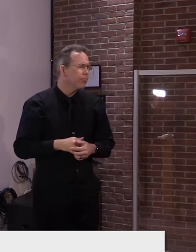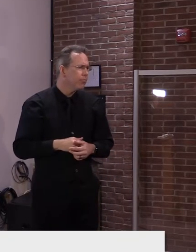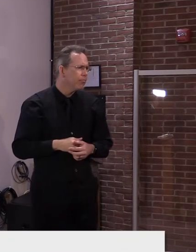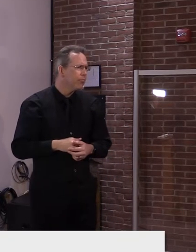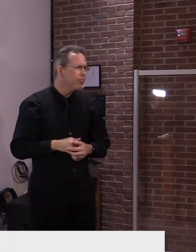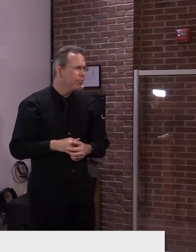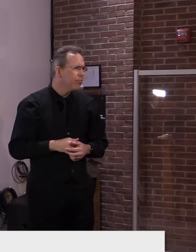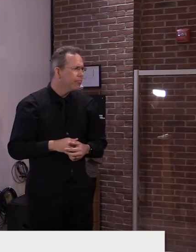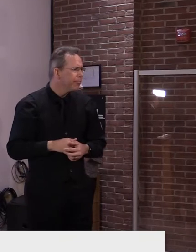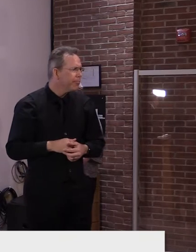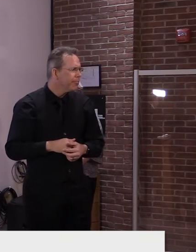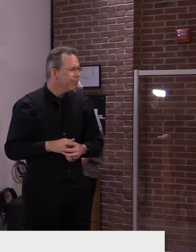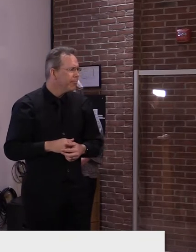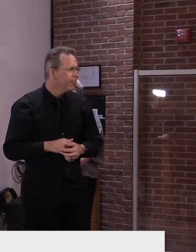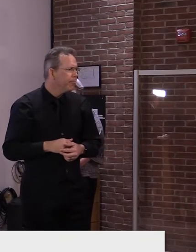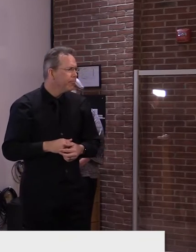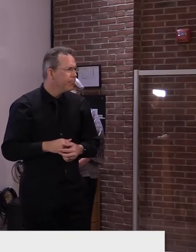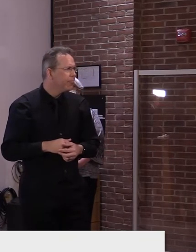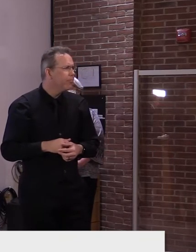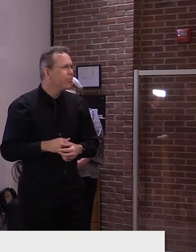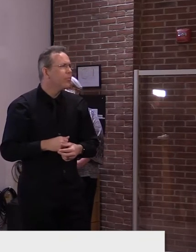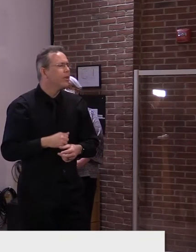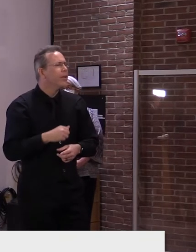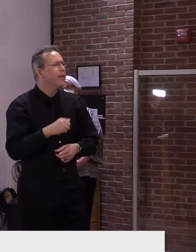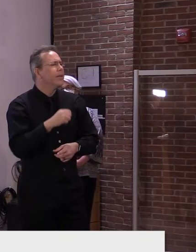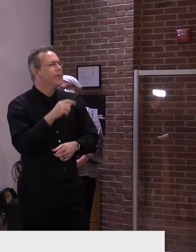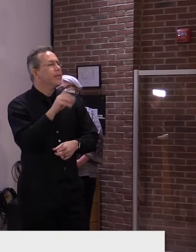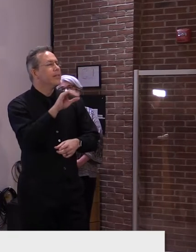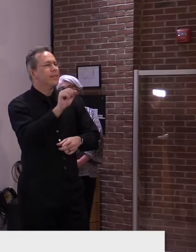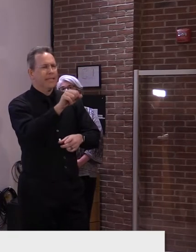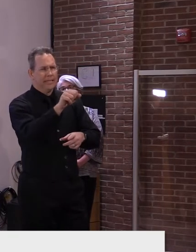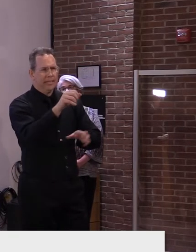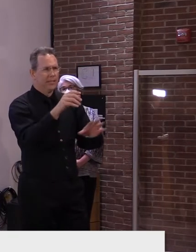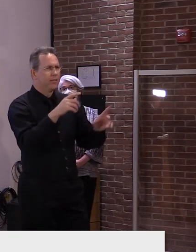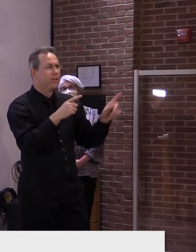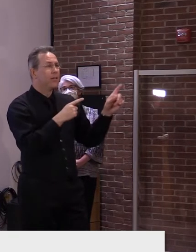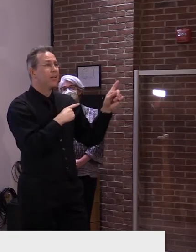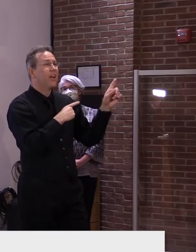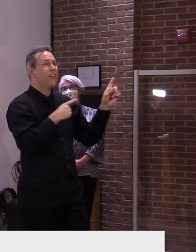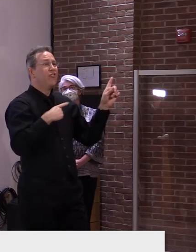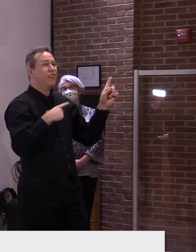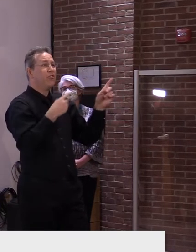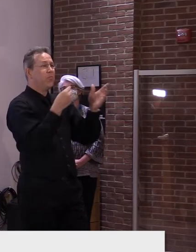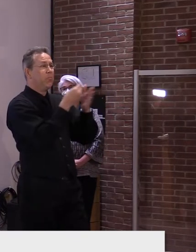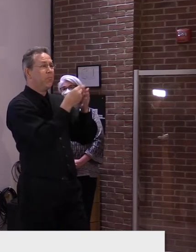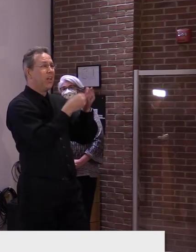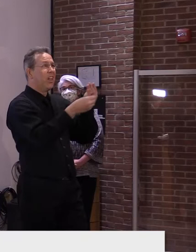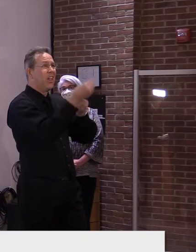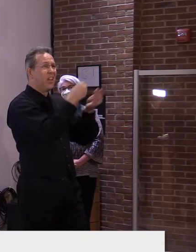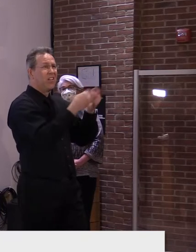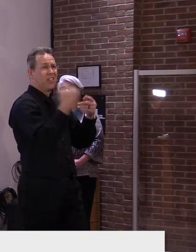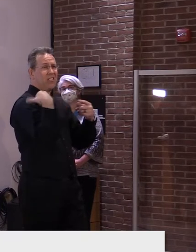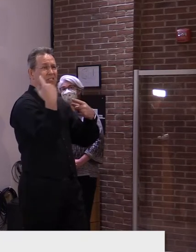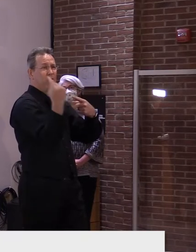going on as we speak since about Tuesday in two separate vehicles, H315, which was on the